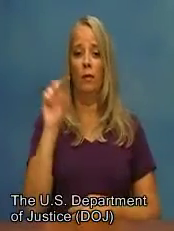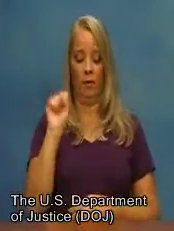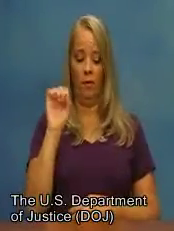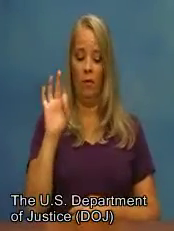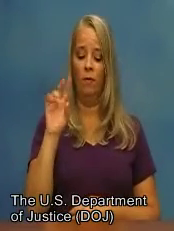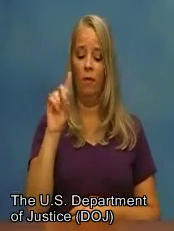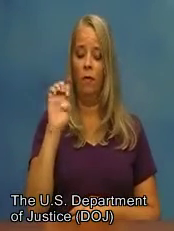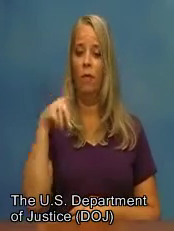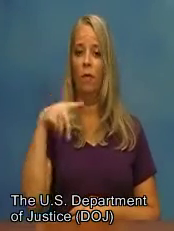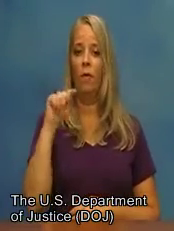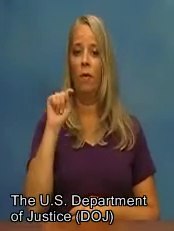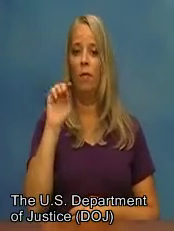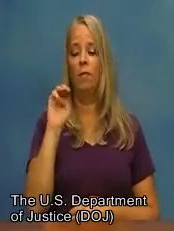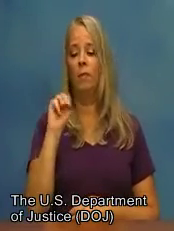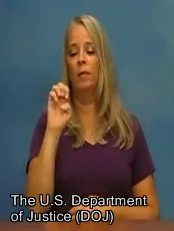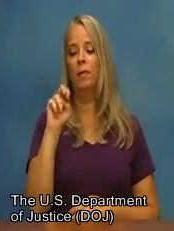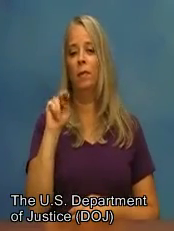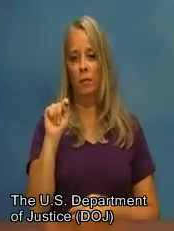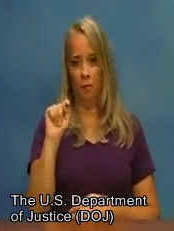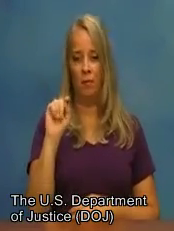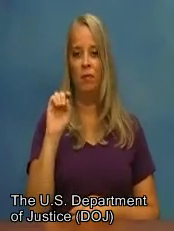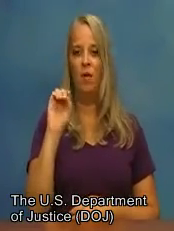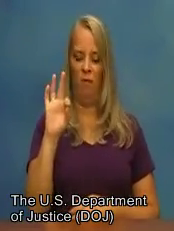The U.S. of Justice, or DOJ,